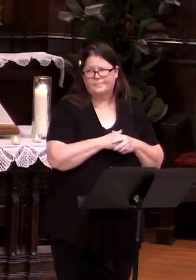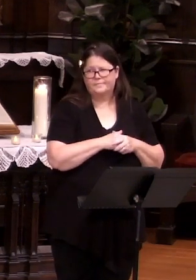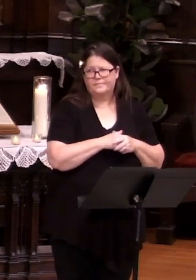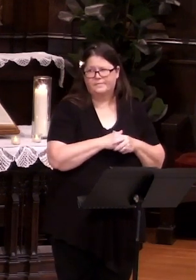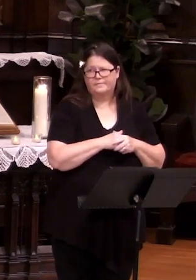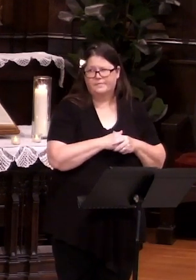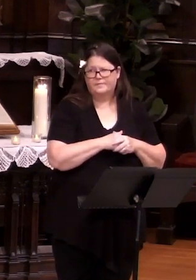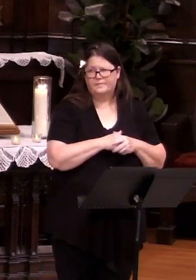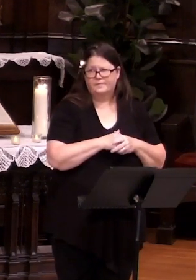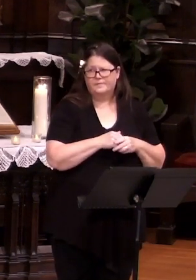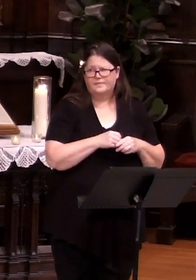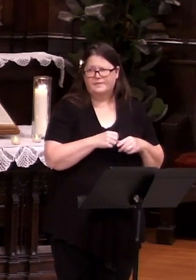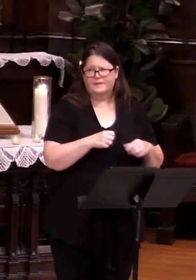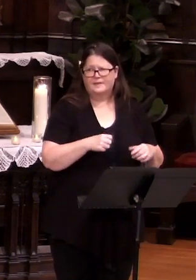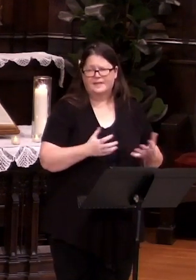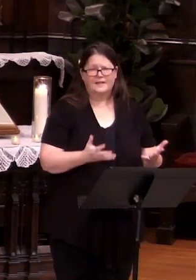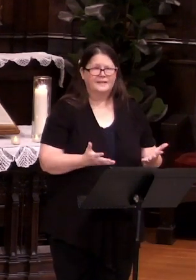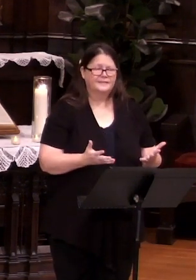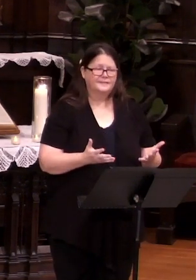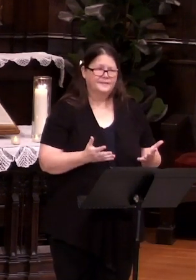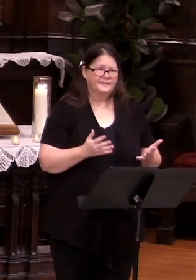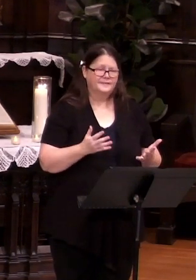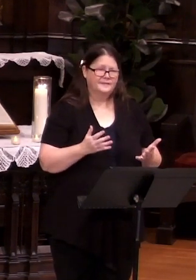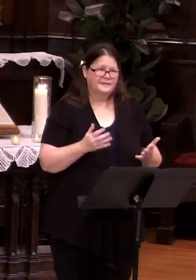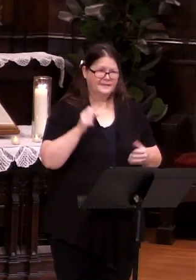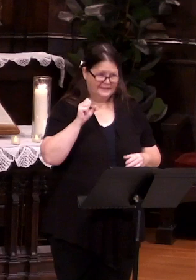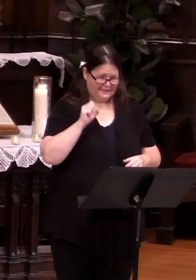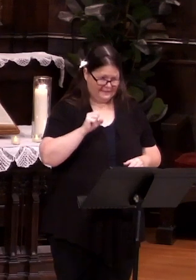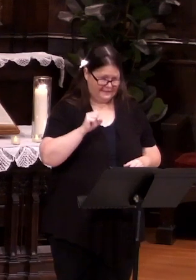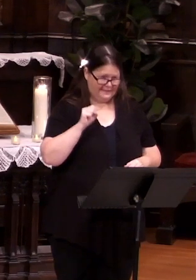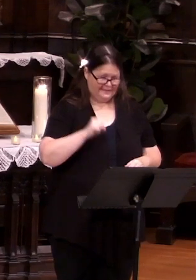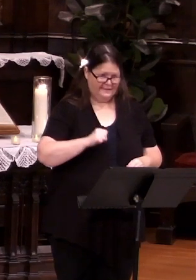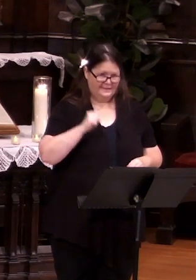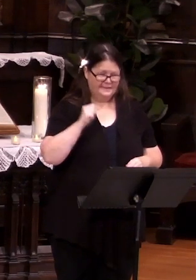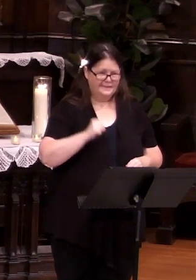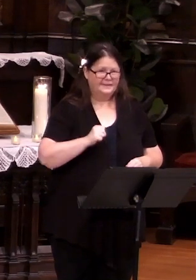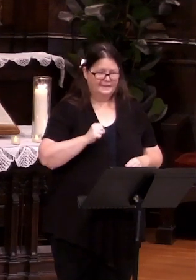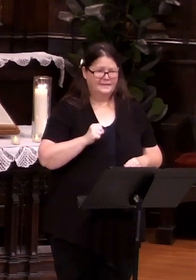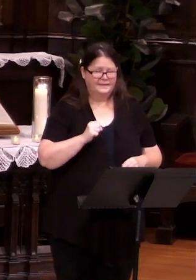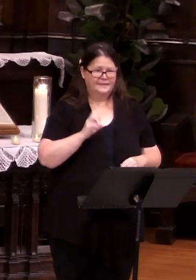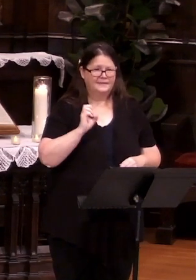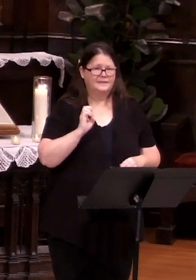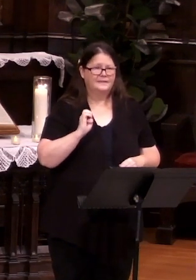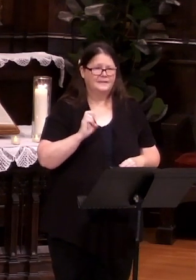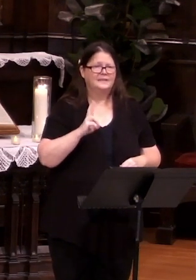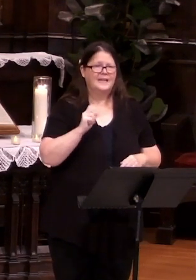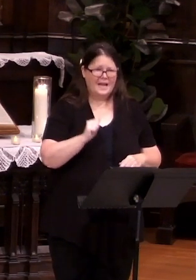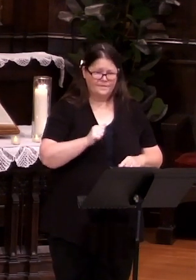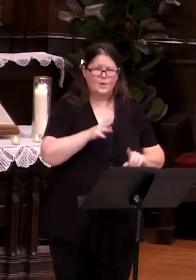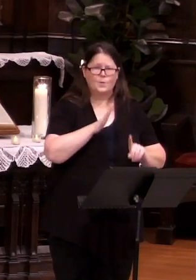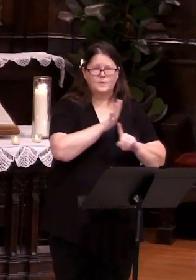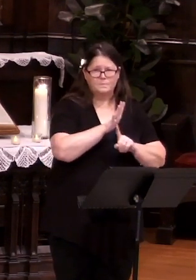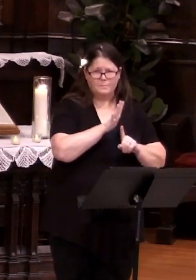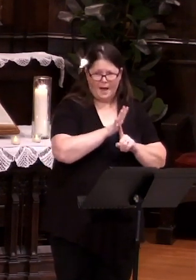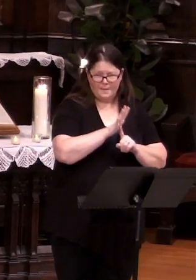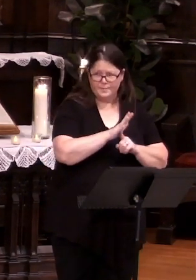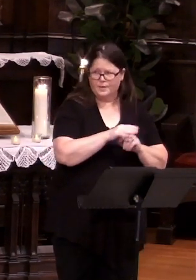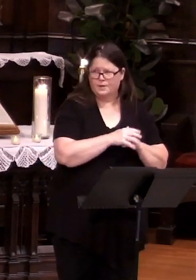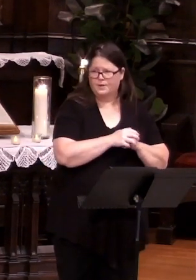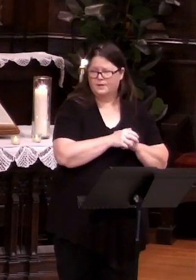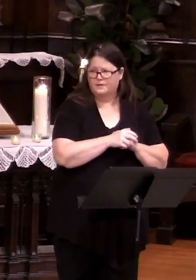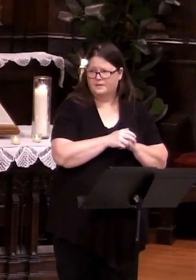very powerful and very popular, Eva Perón was subject to